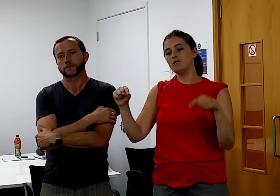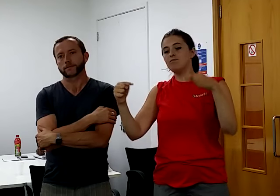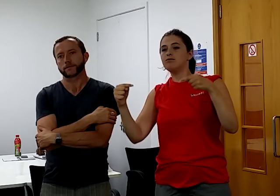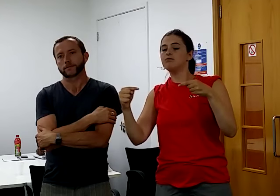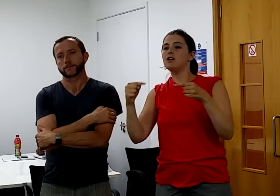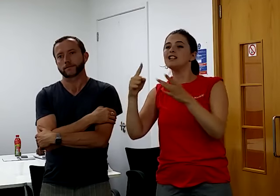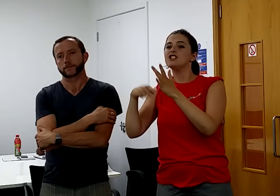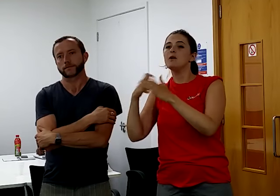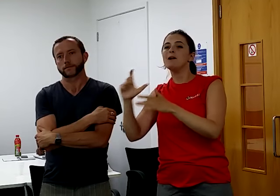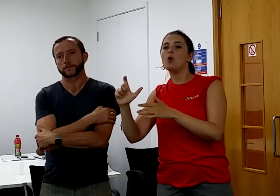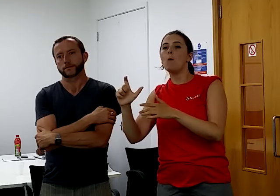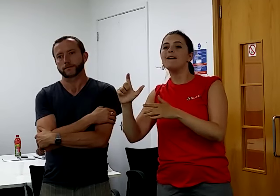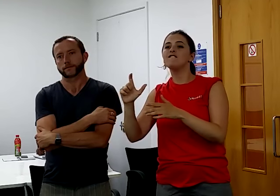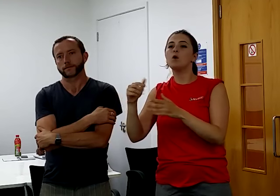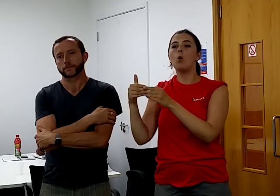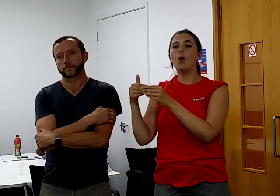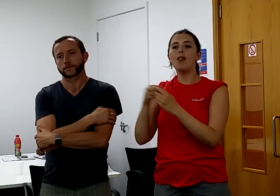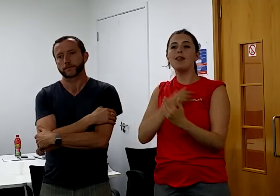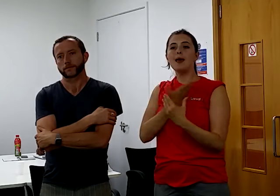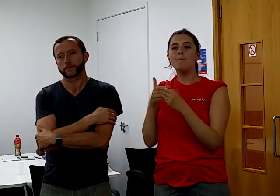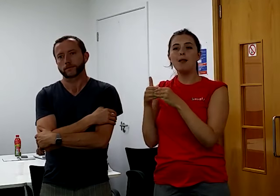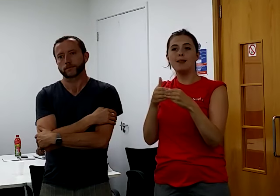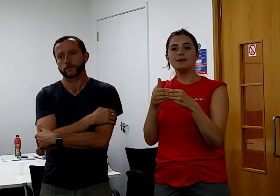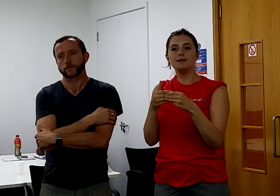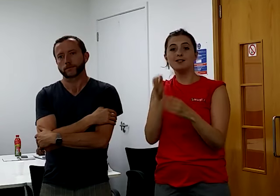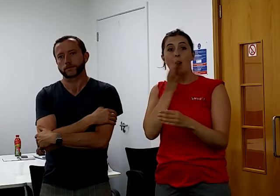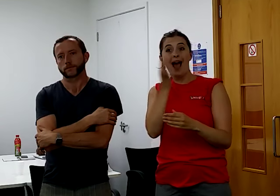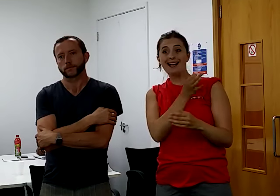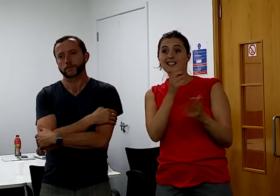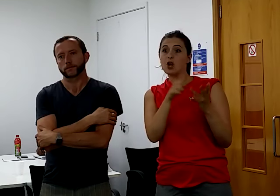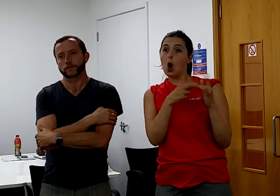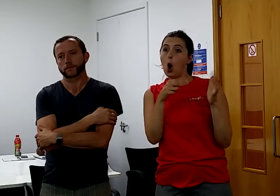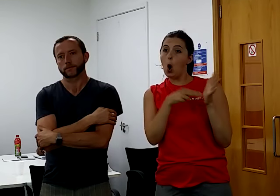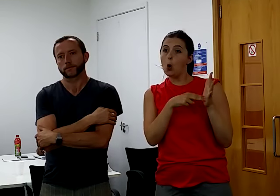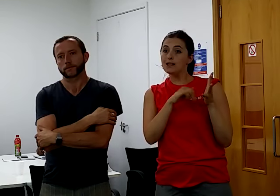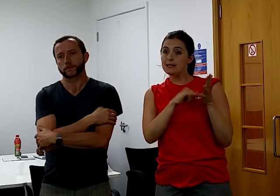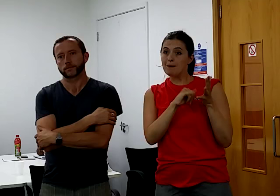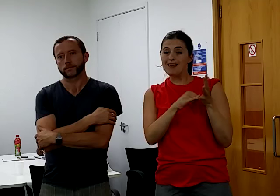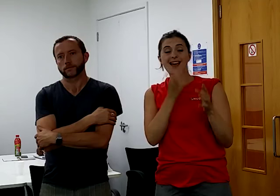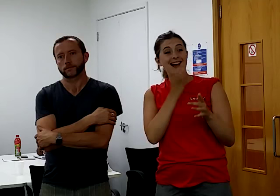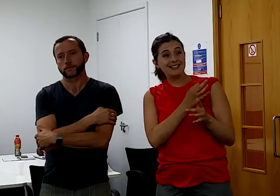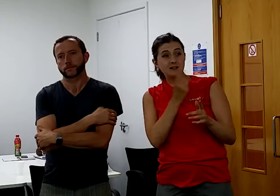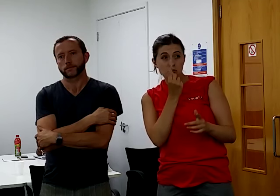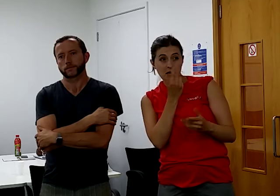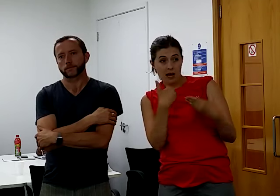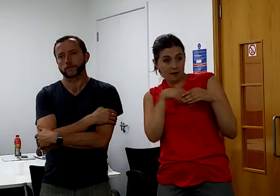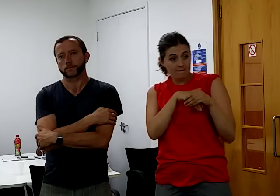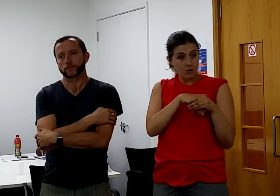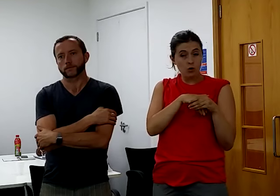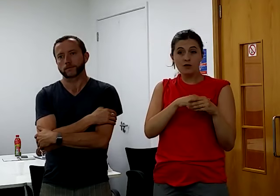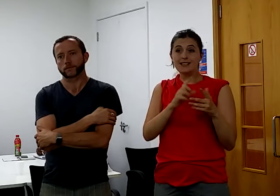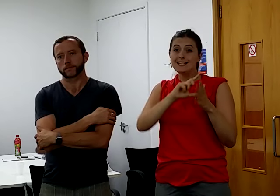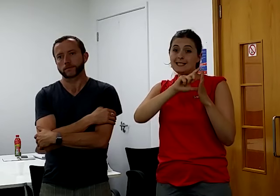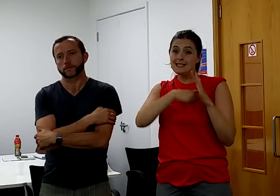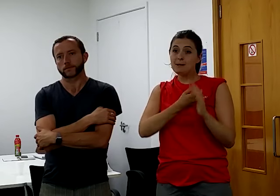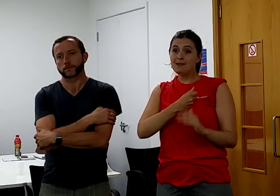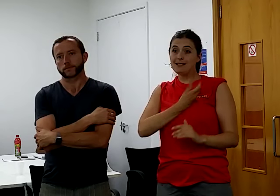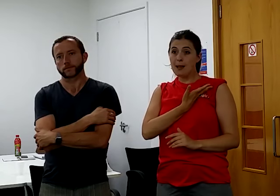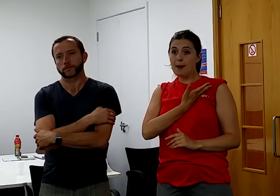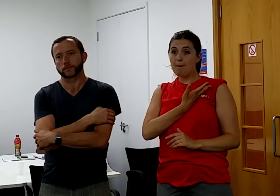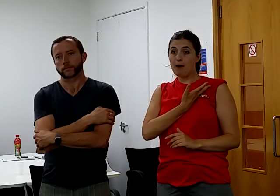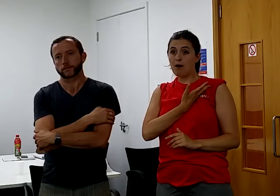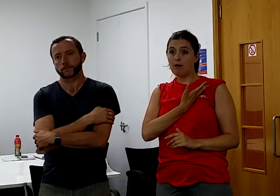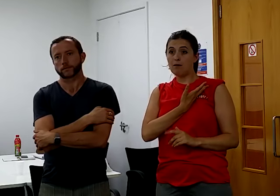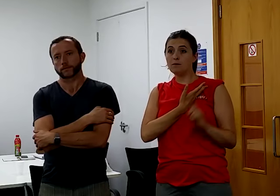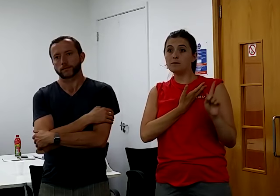differentiate. And I asked him if I could get involved with something called Disability Labour, which is an initiative put forward by